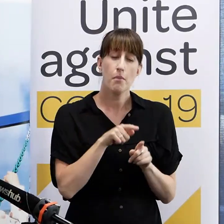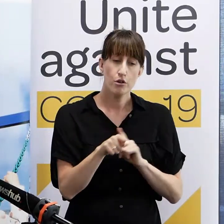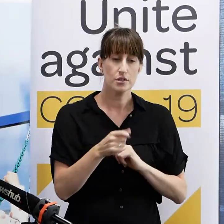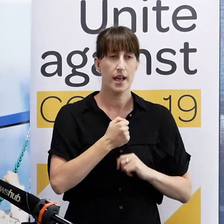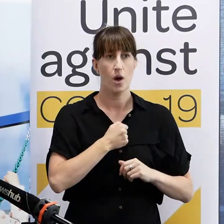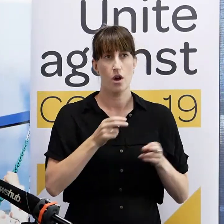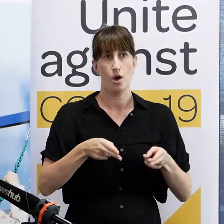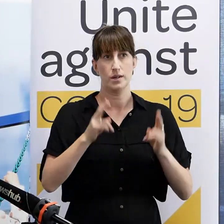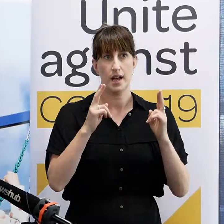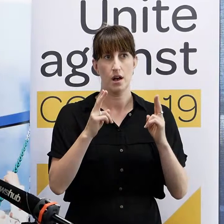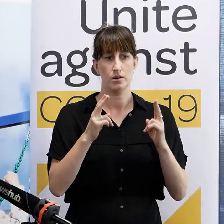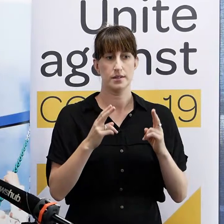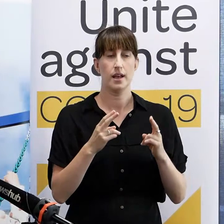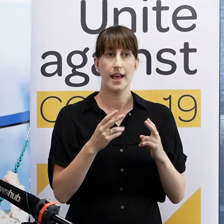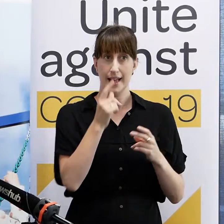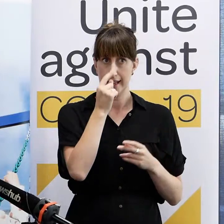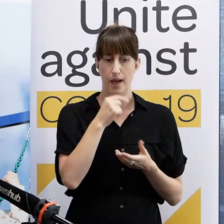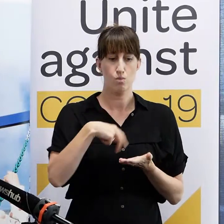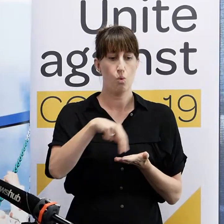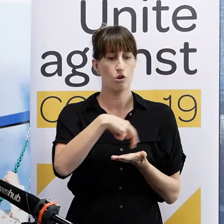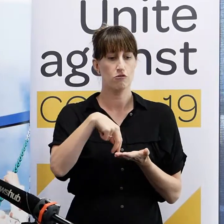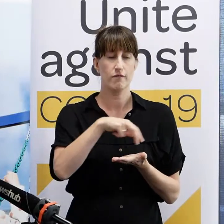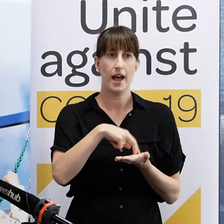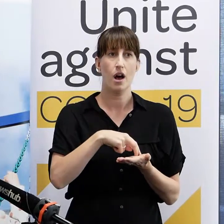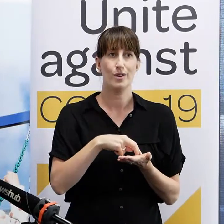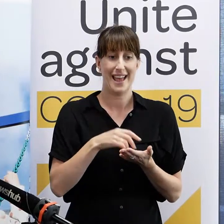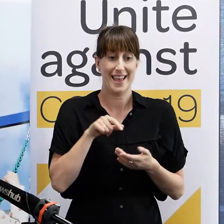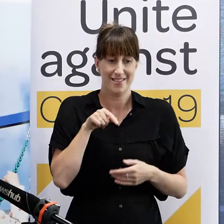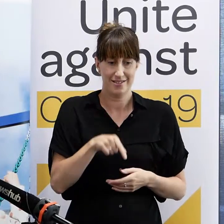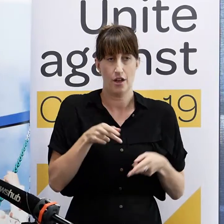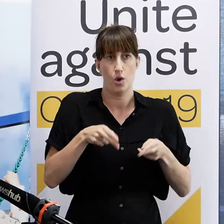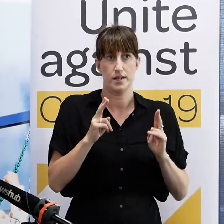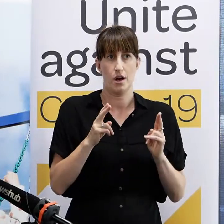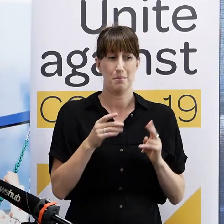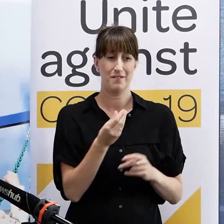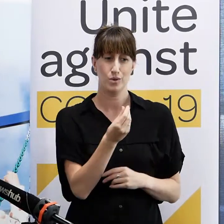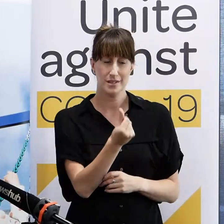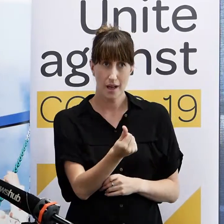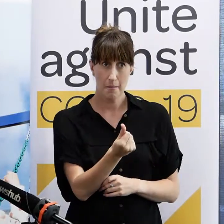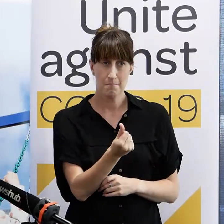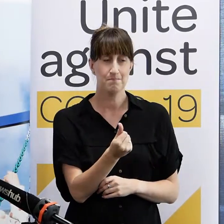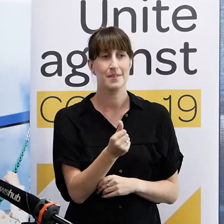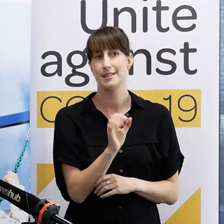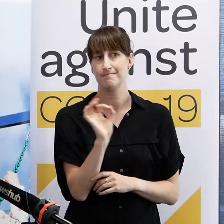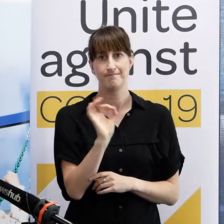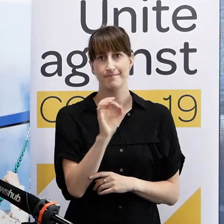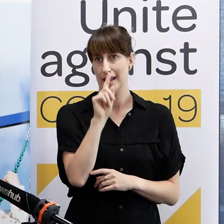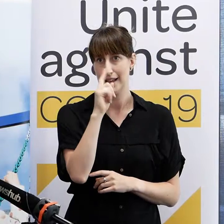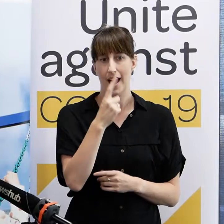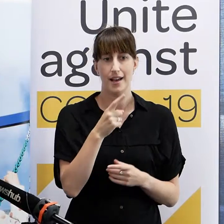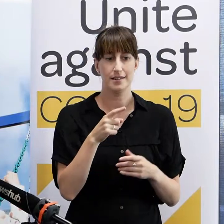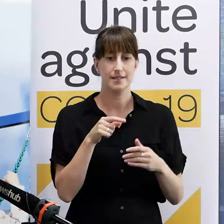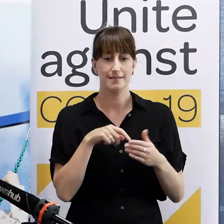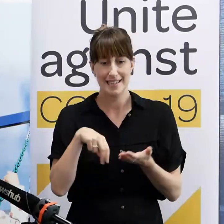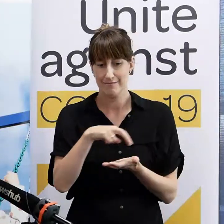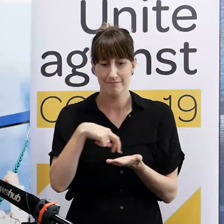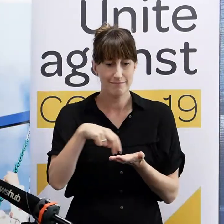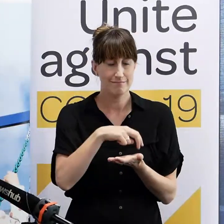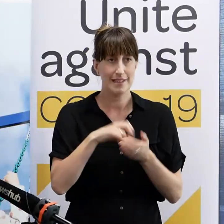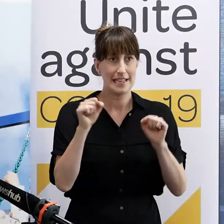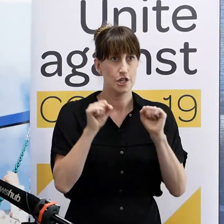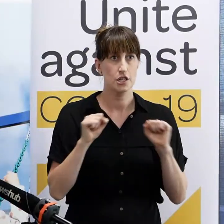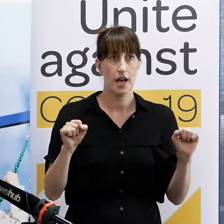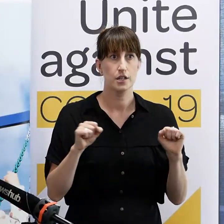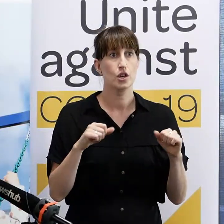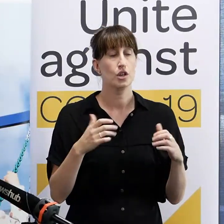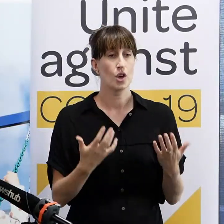these 4, there is no appropriate area on site. For returnees in isolation, being able to exercise and have access to fresh